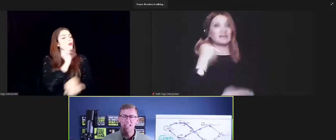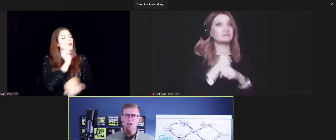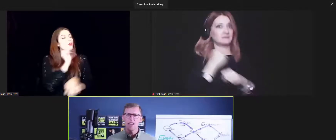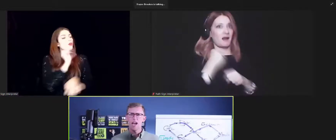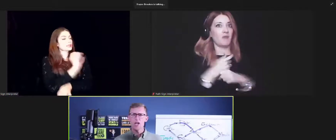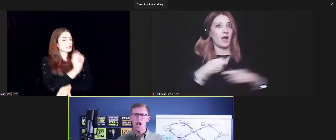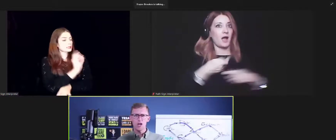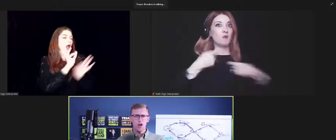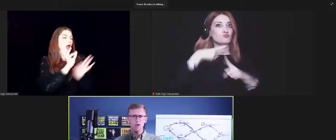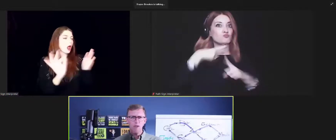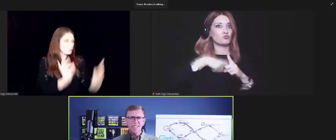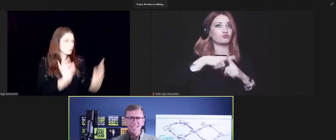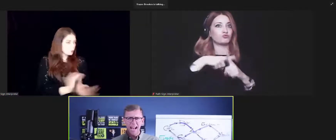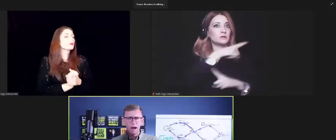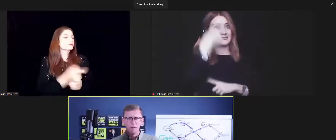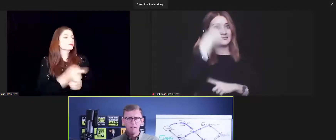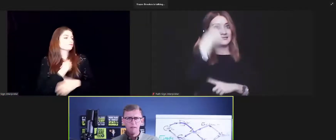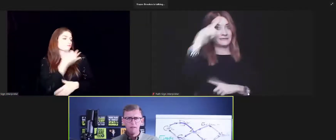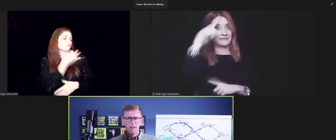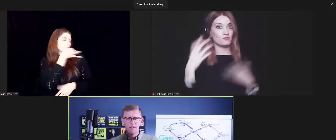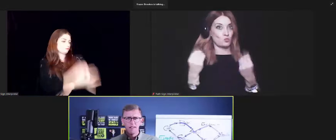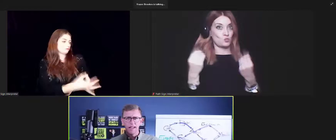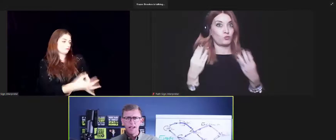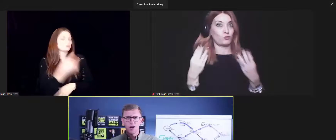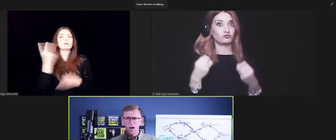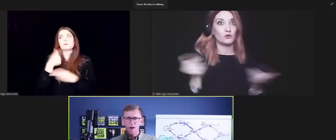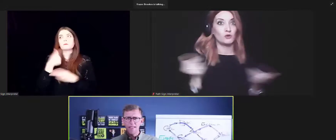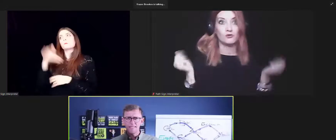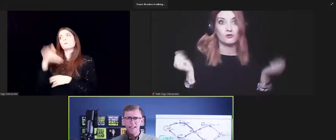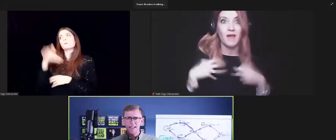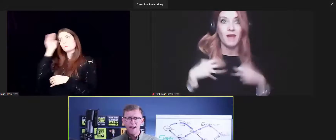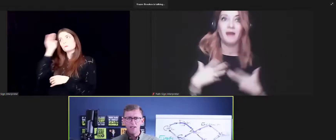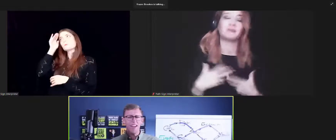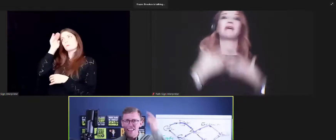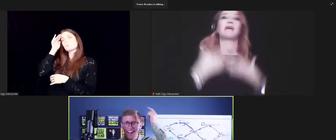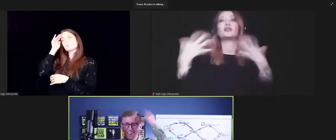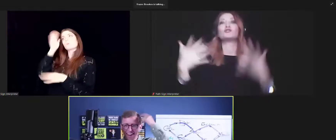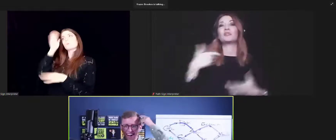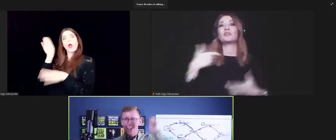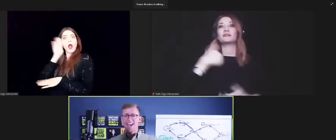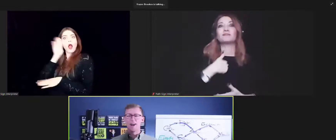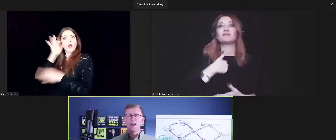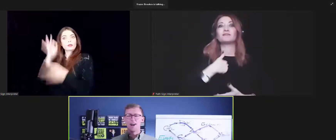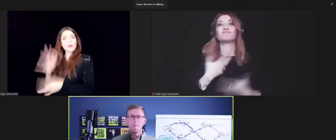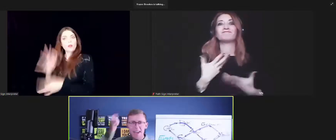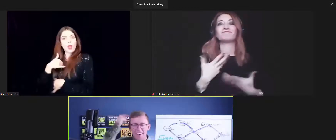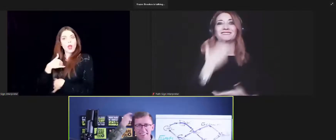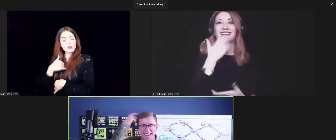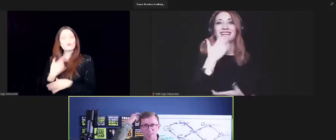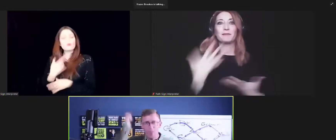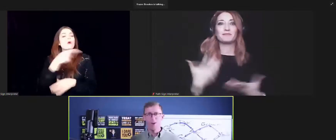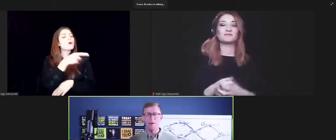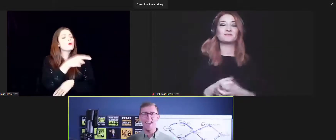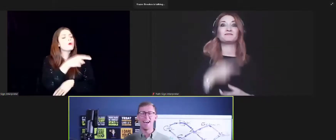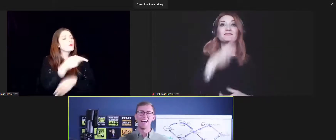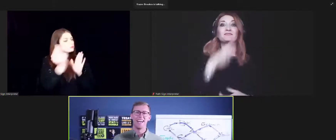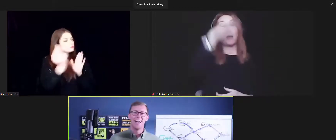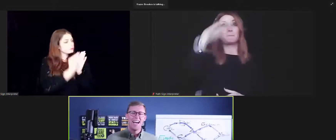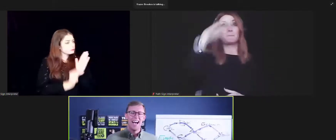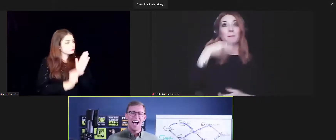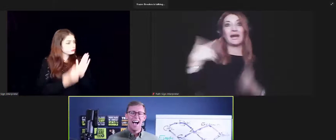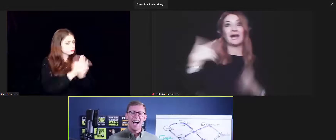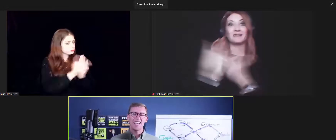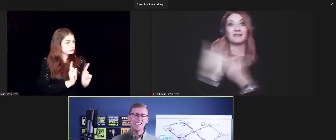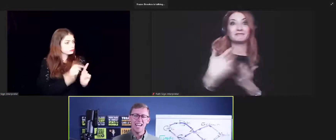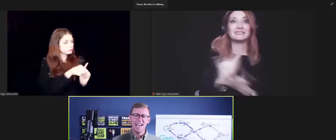And he said, are you not going to write it down? Like, are you not going to write that down? He said, no, Dad. I remember it. It's all up here.